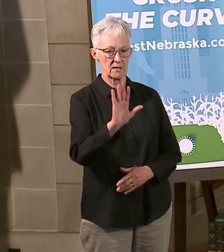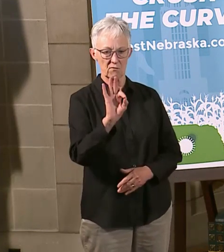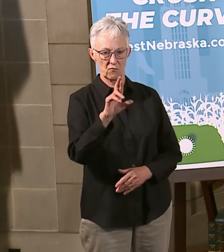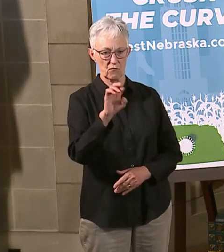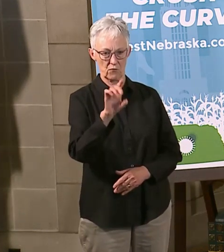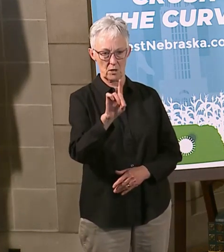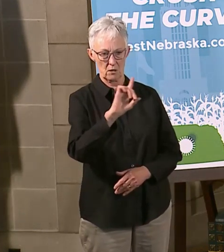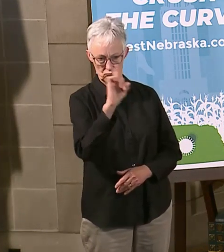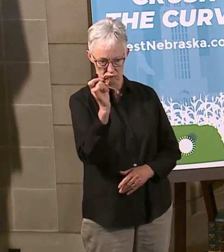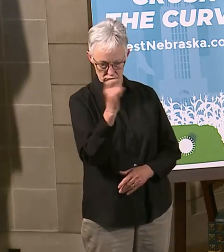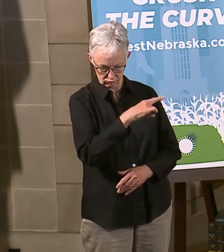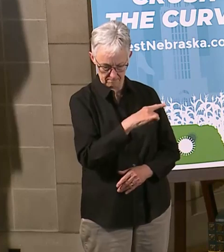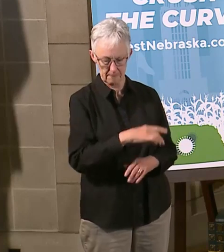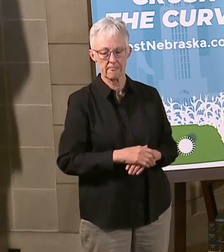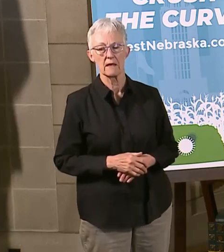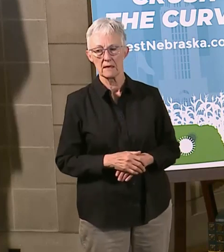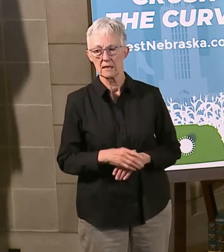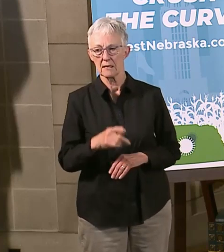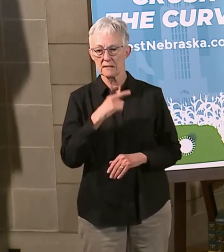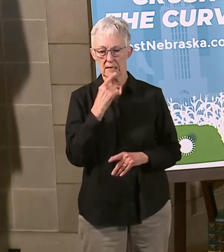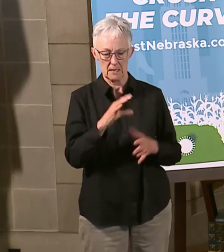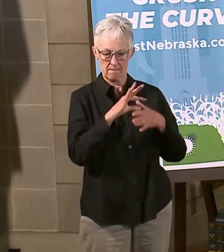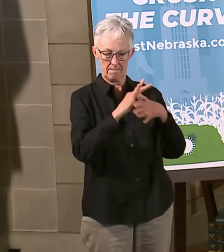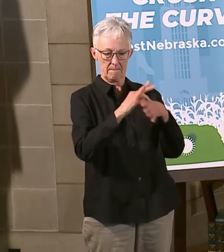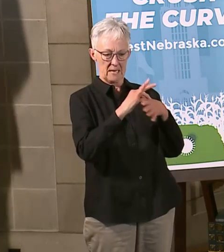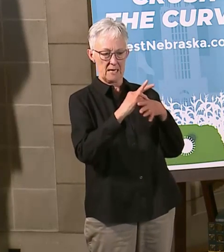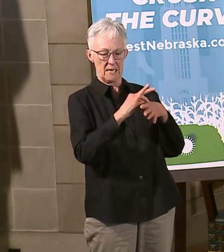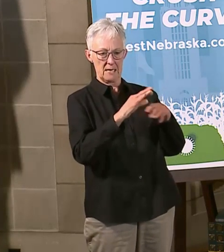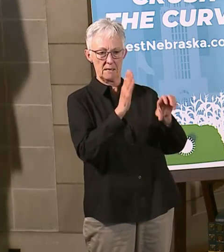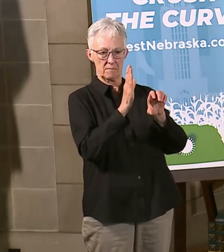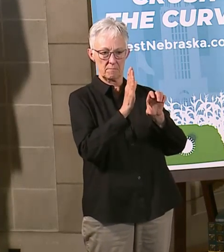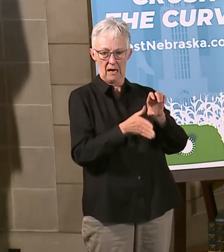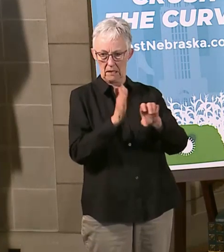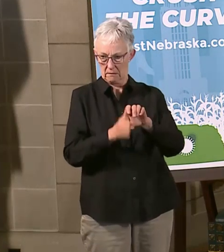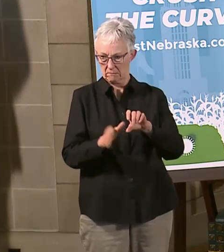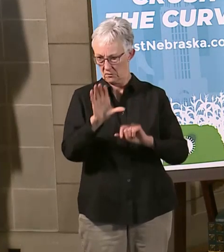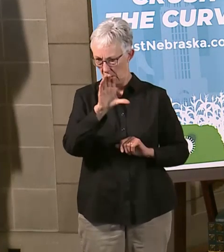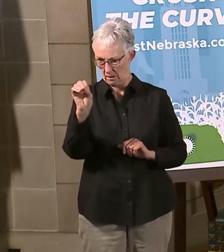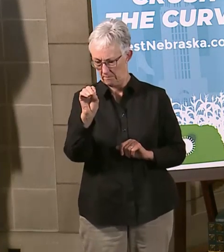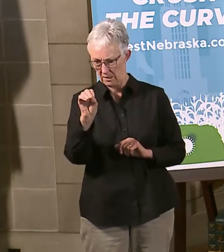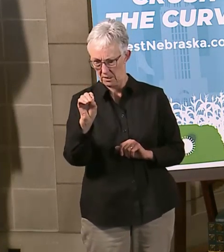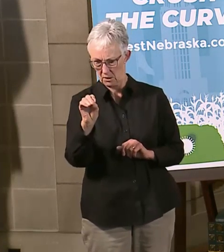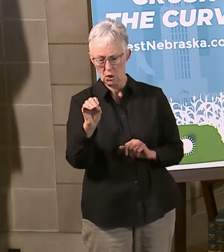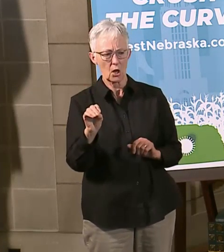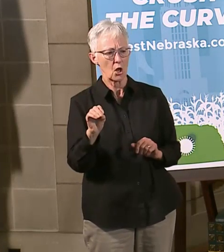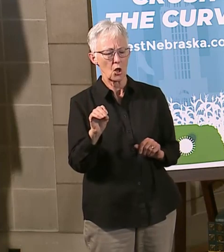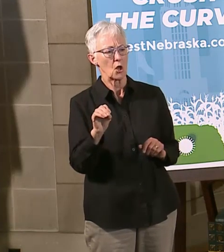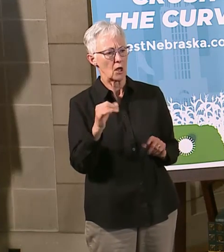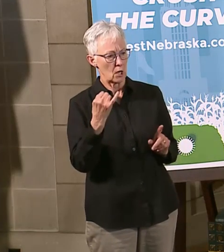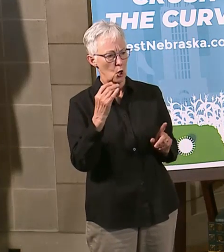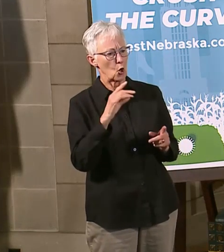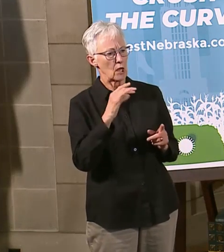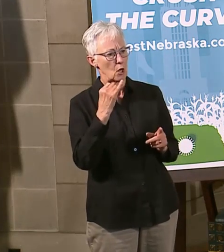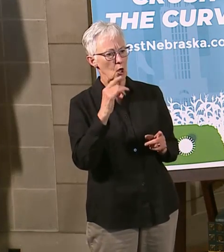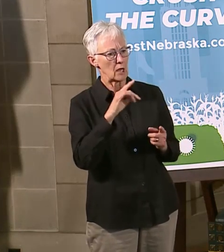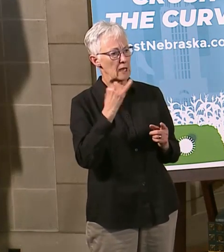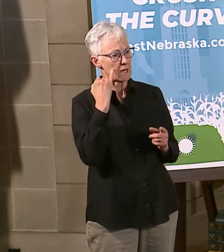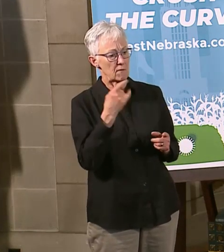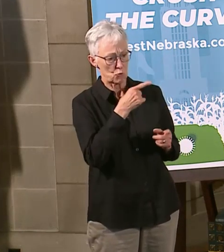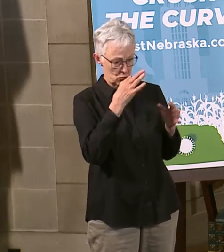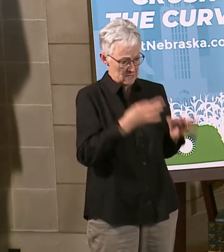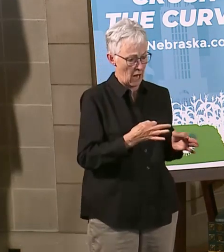asks whether or not is there a point at which I'd say the meatpacking facility should be closed, and we are working with them to keep them open. And so I